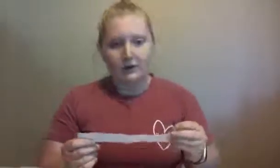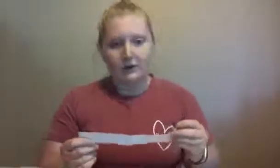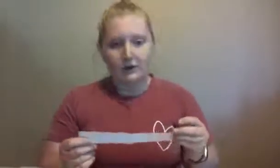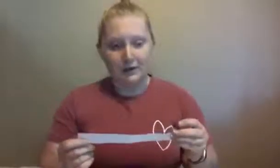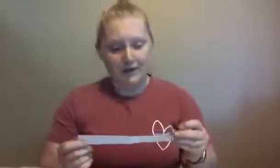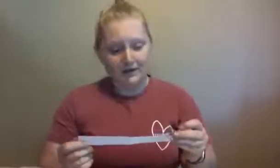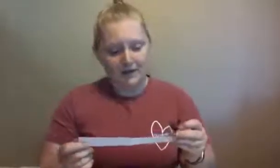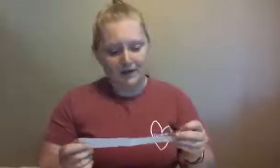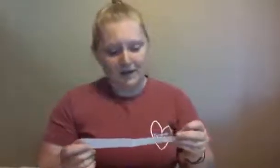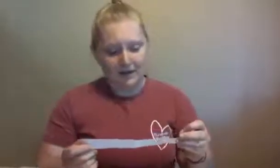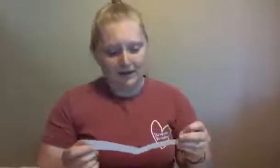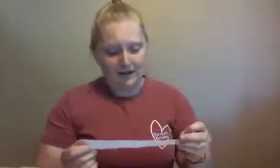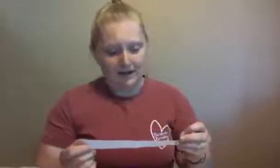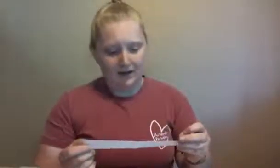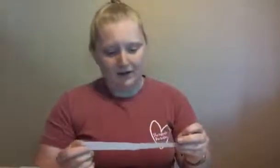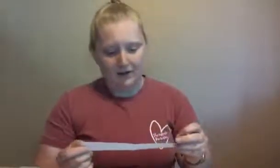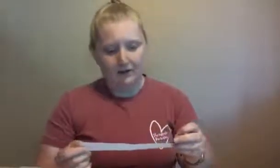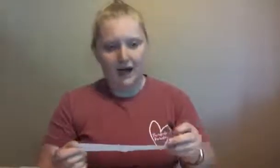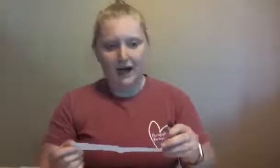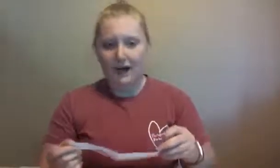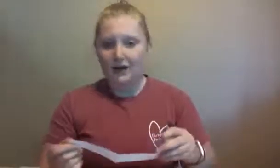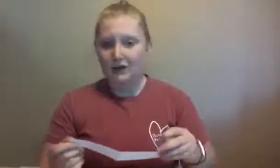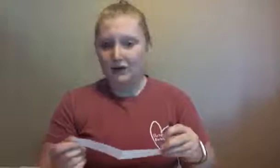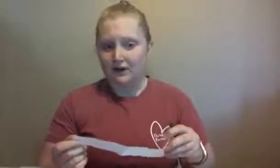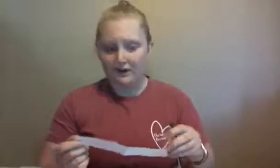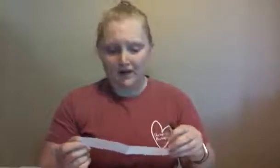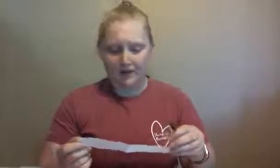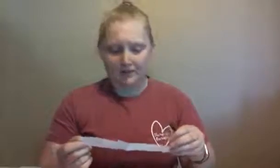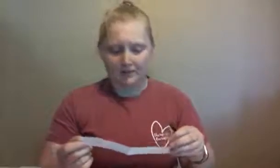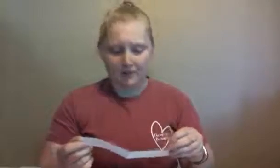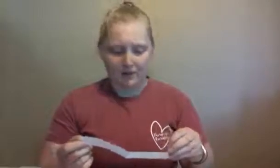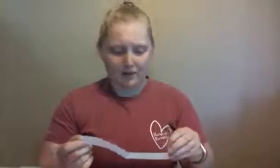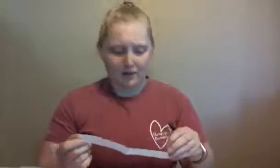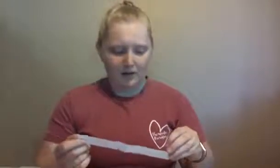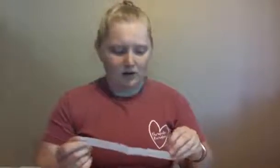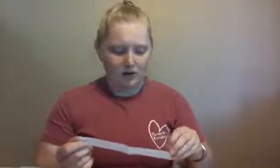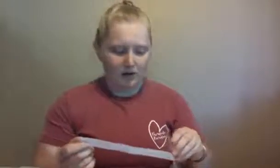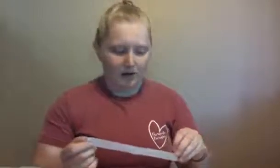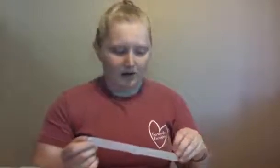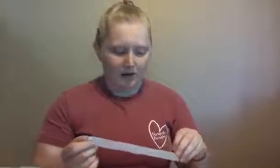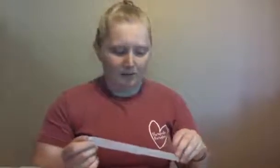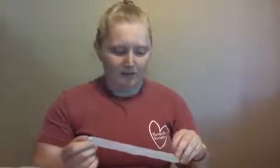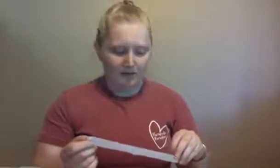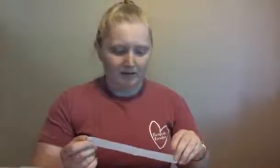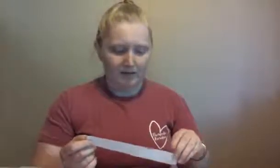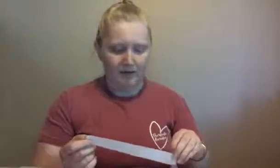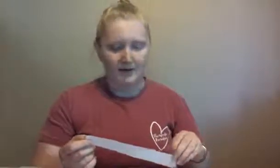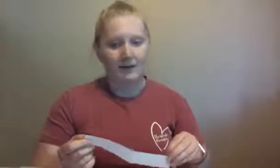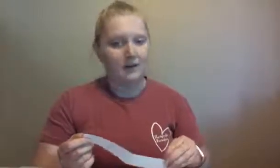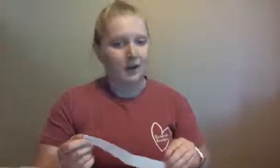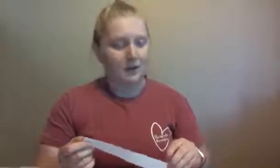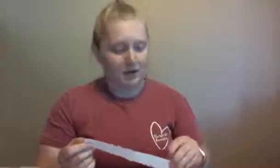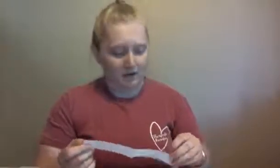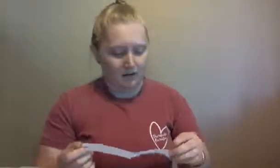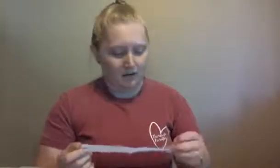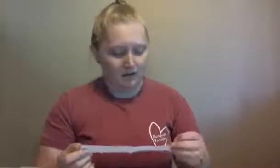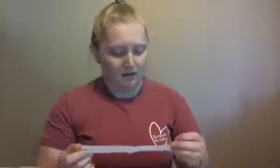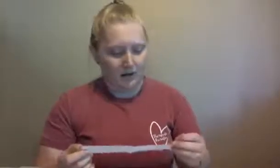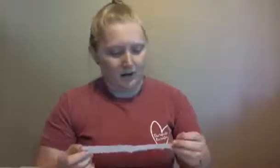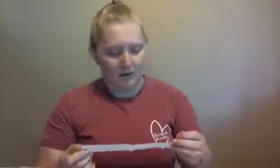You might see me racing around a track on your TV, or jumping jumps and racing around barrels. But